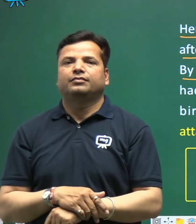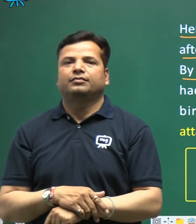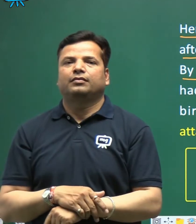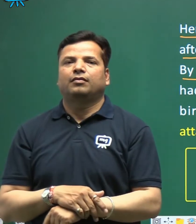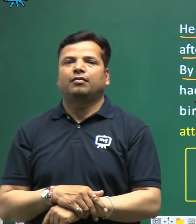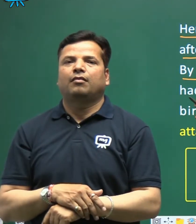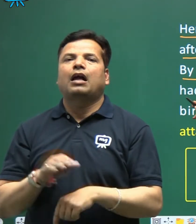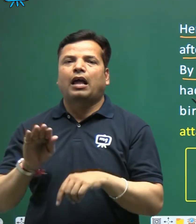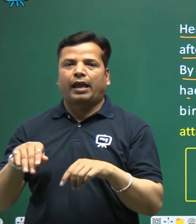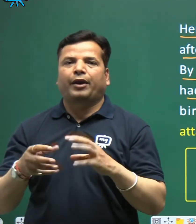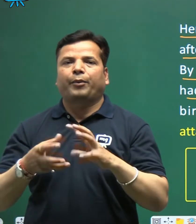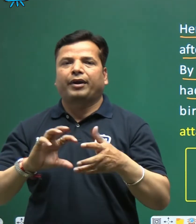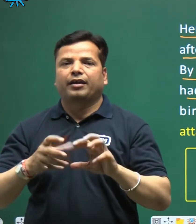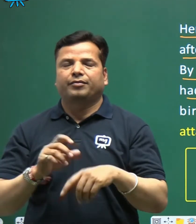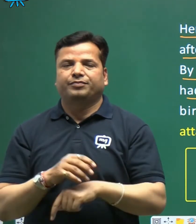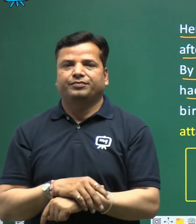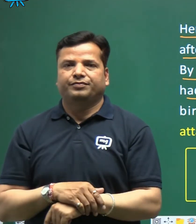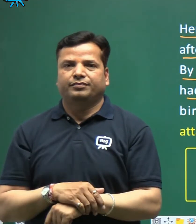had become